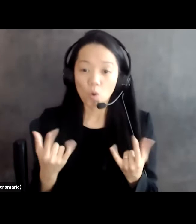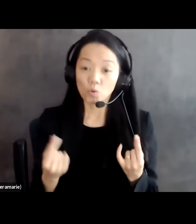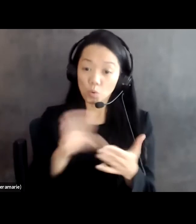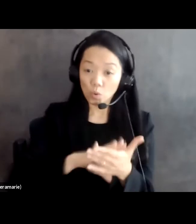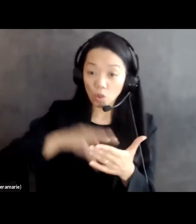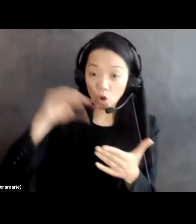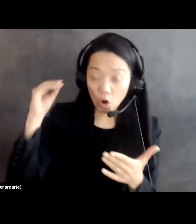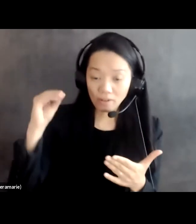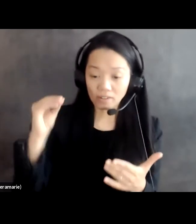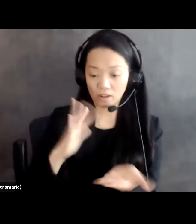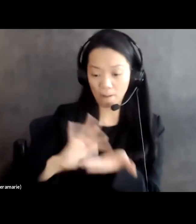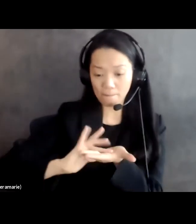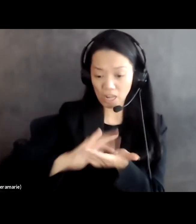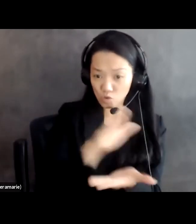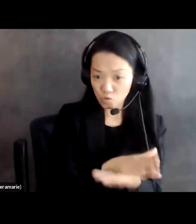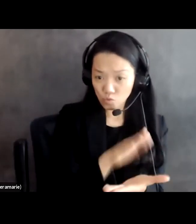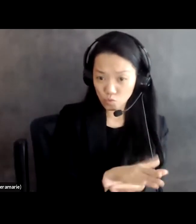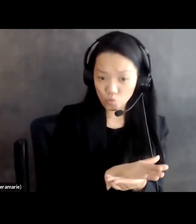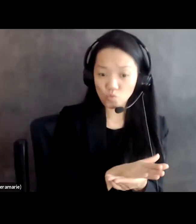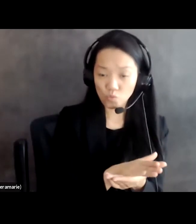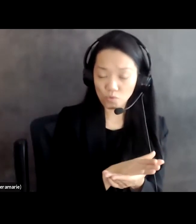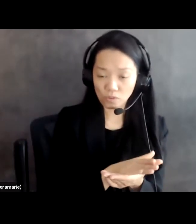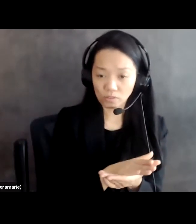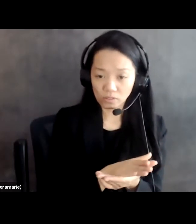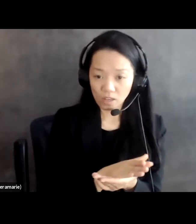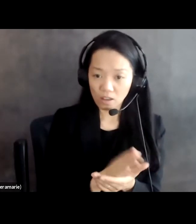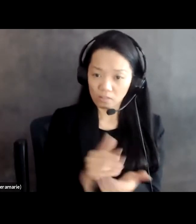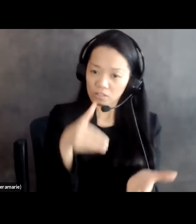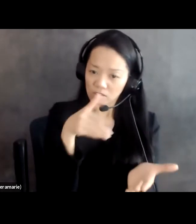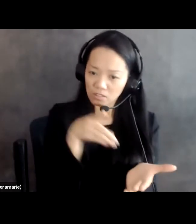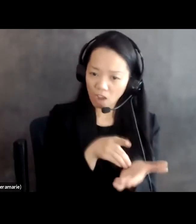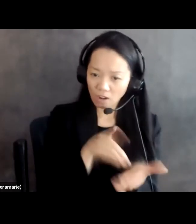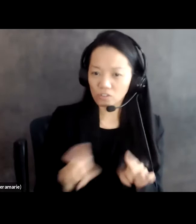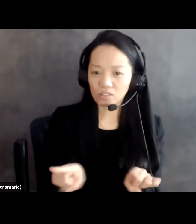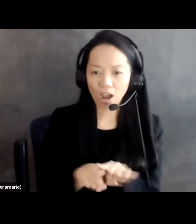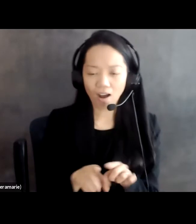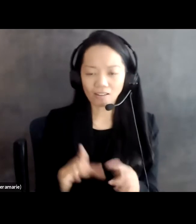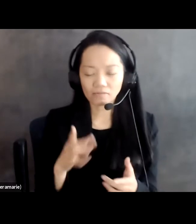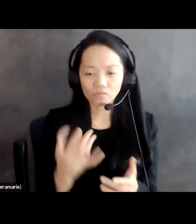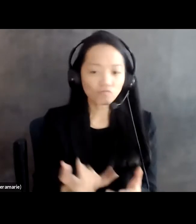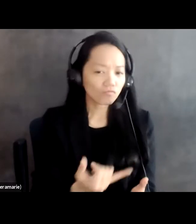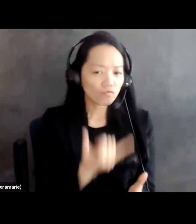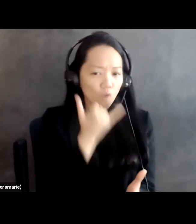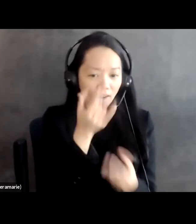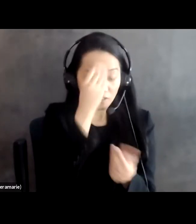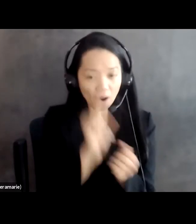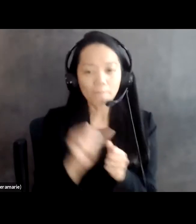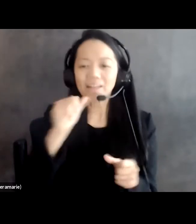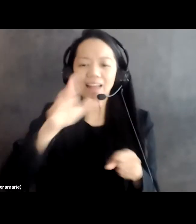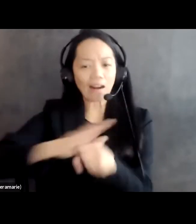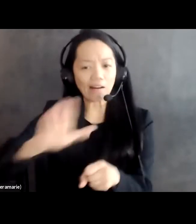learned in medical school as a doctor wasn't so much incorrect, but